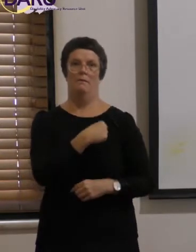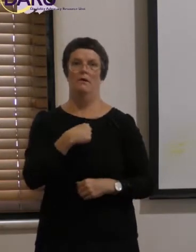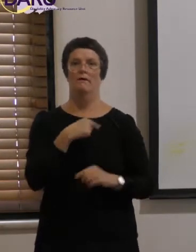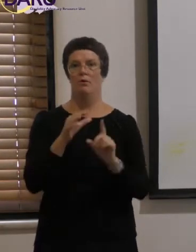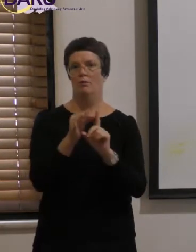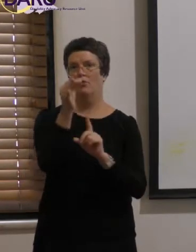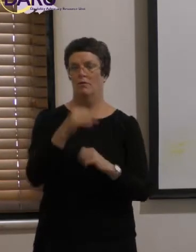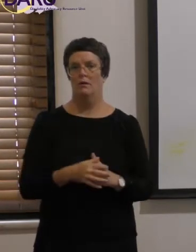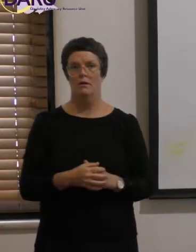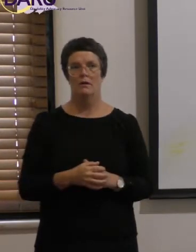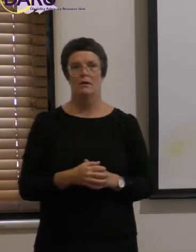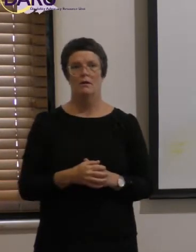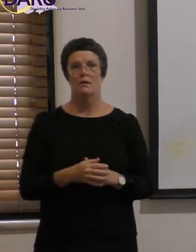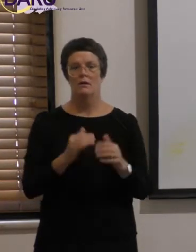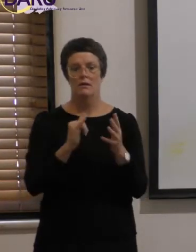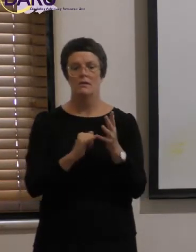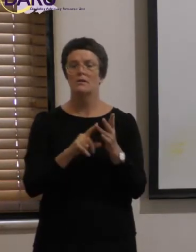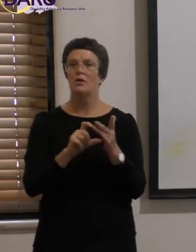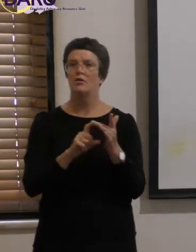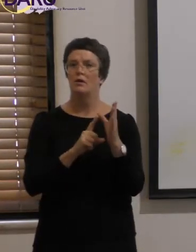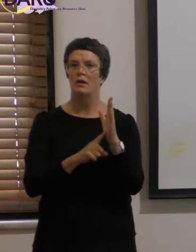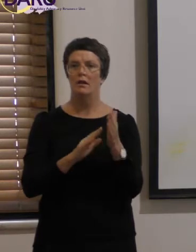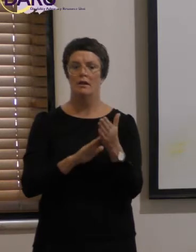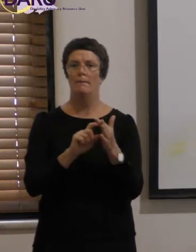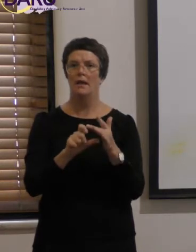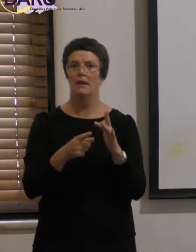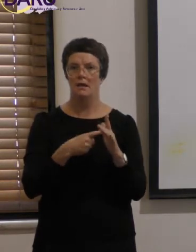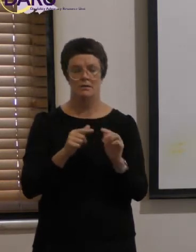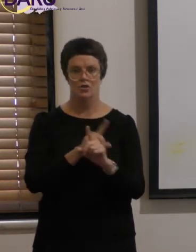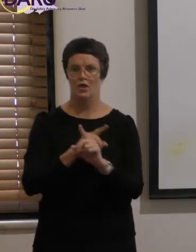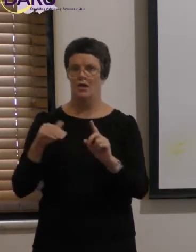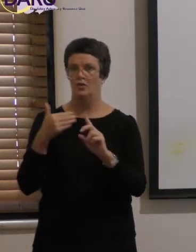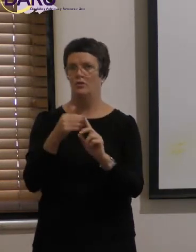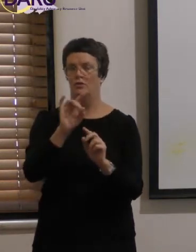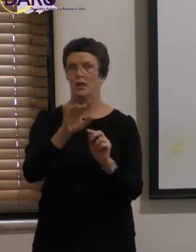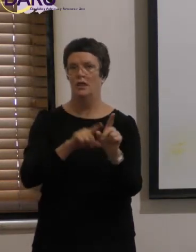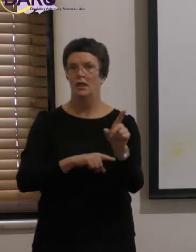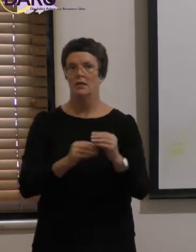Social media has happened, like it's really changed in the last 10 years. So we've got a lot of agitation about